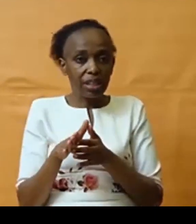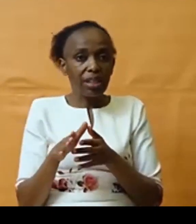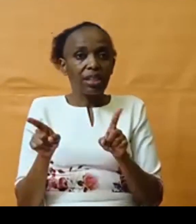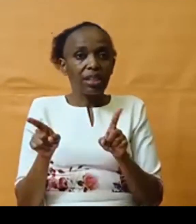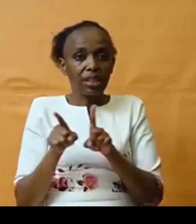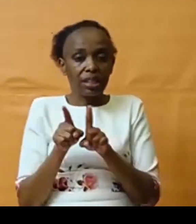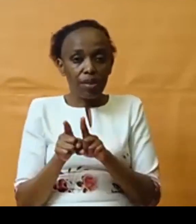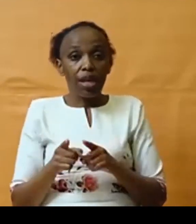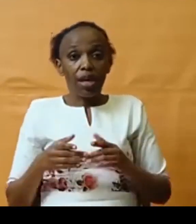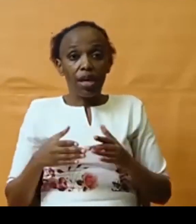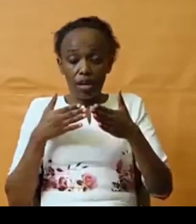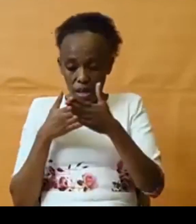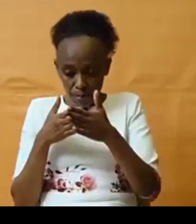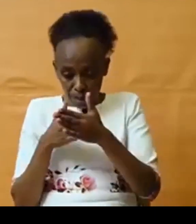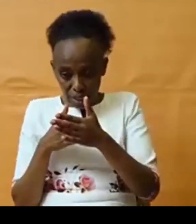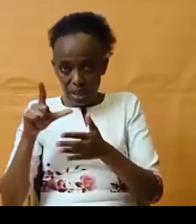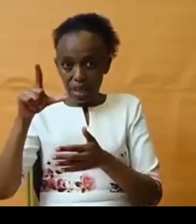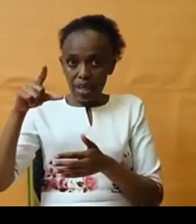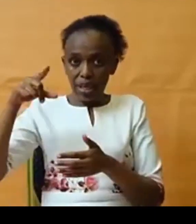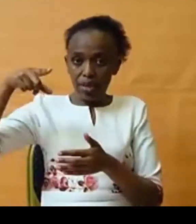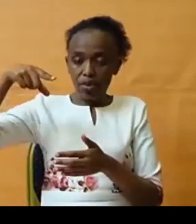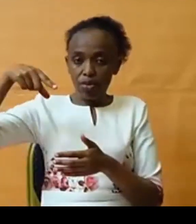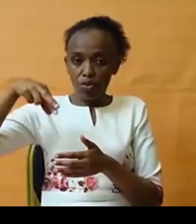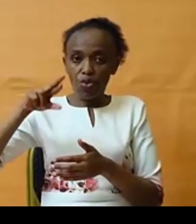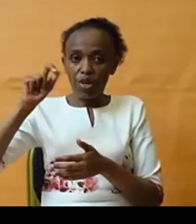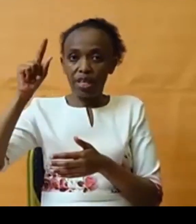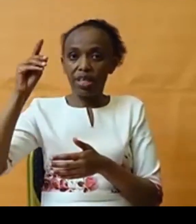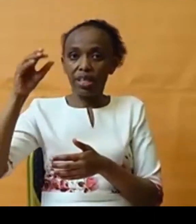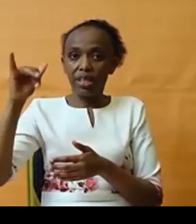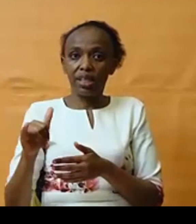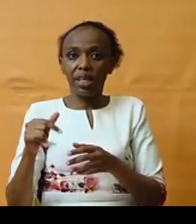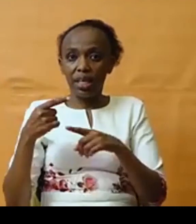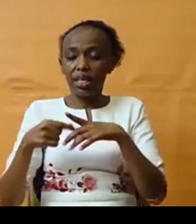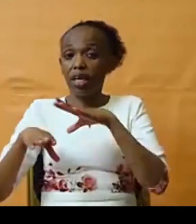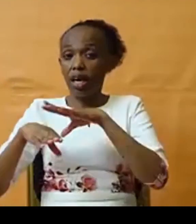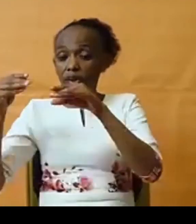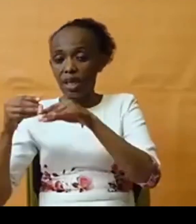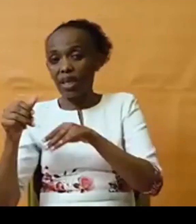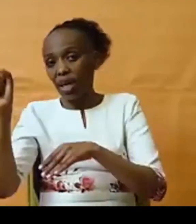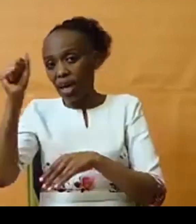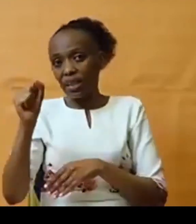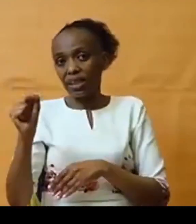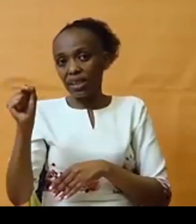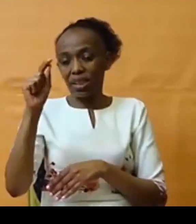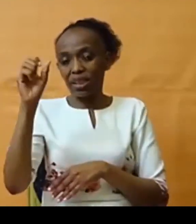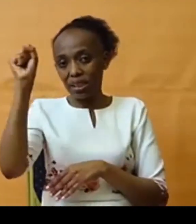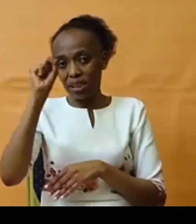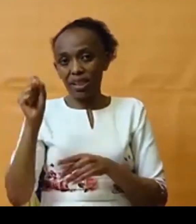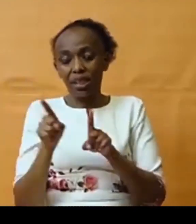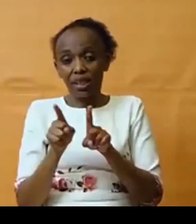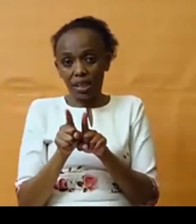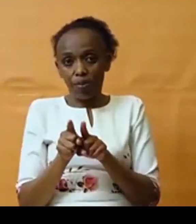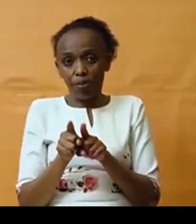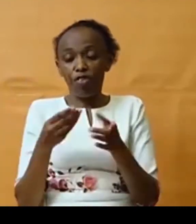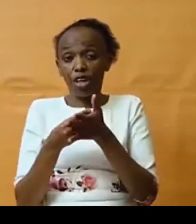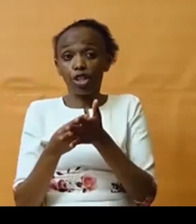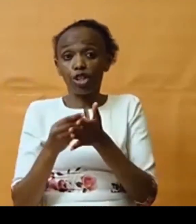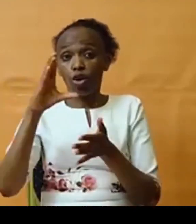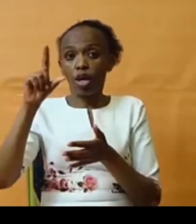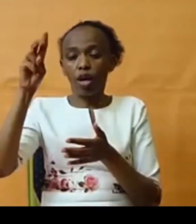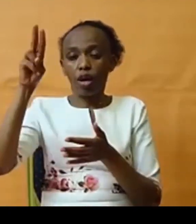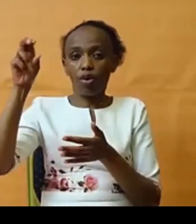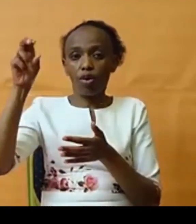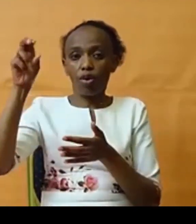invest even the limited liquidity in foreign assets, and also the existence of illicit financial flows, which